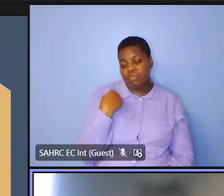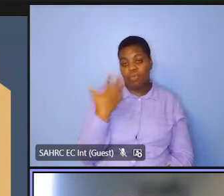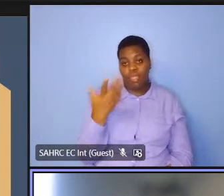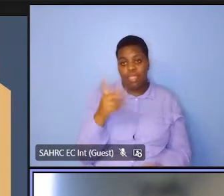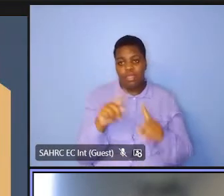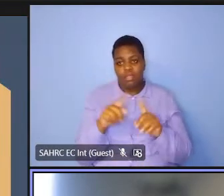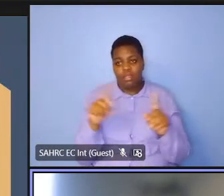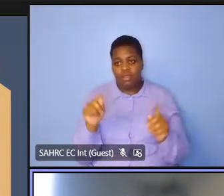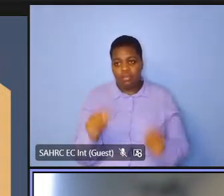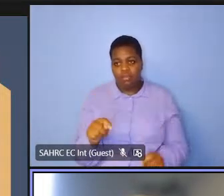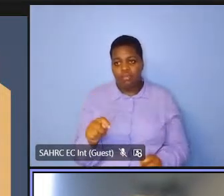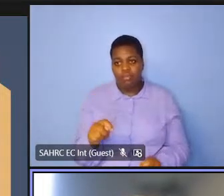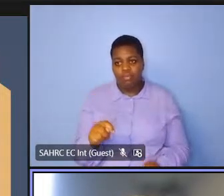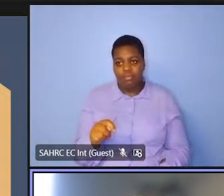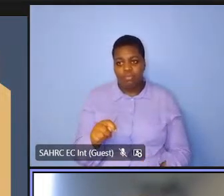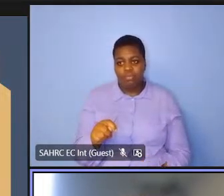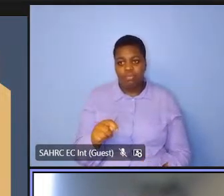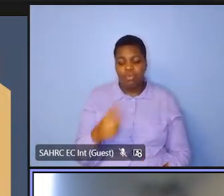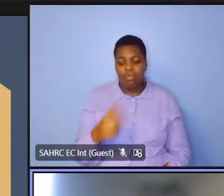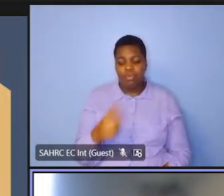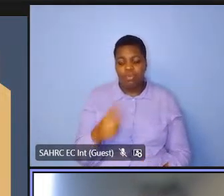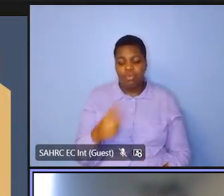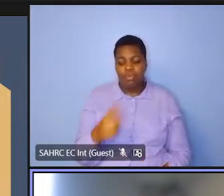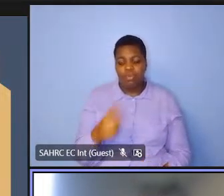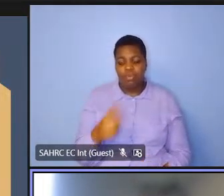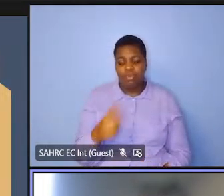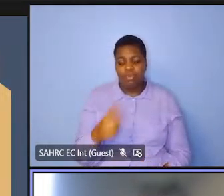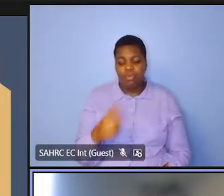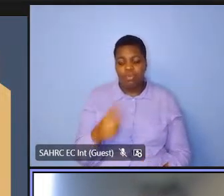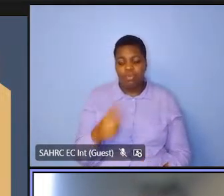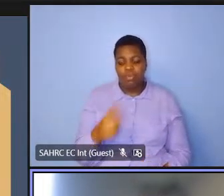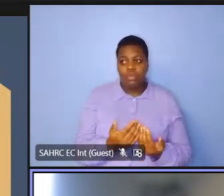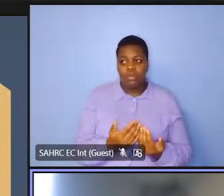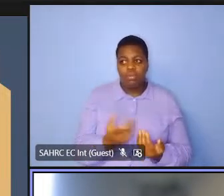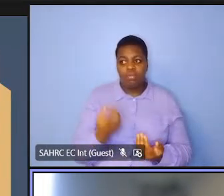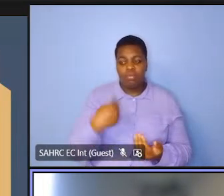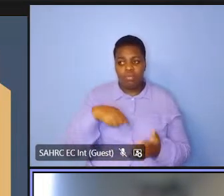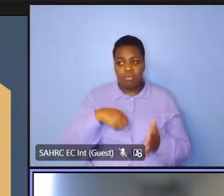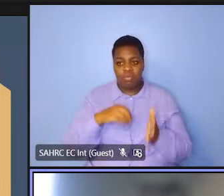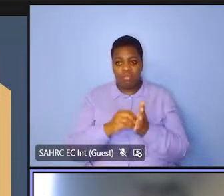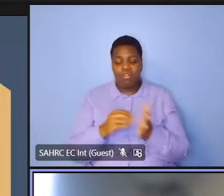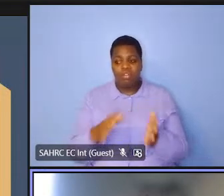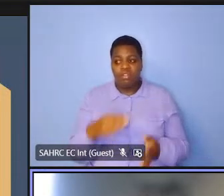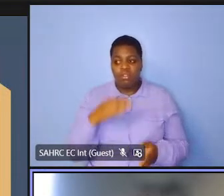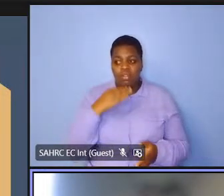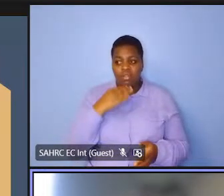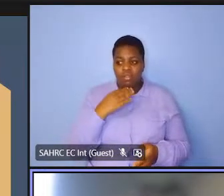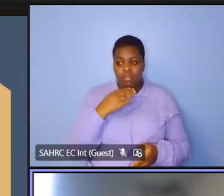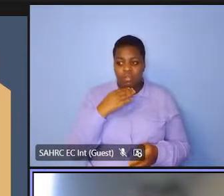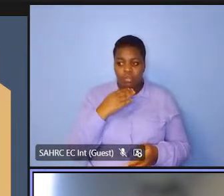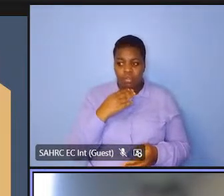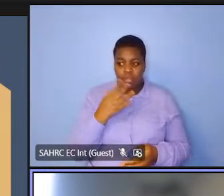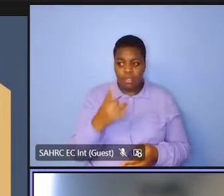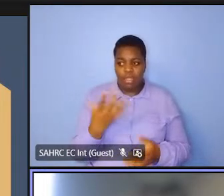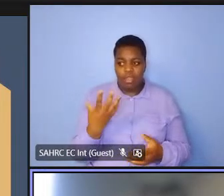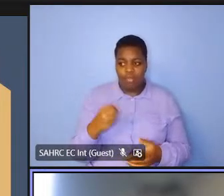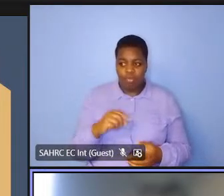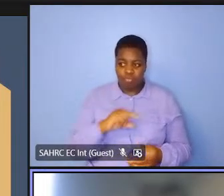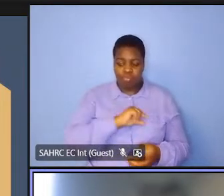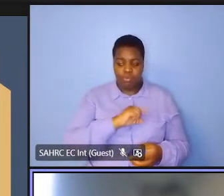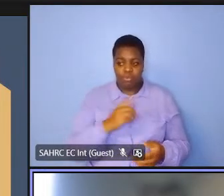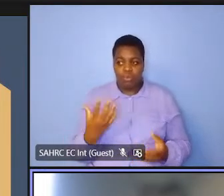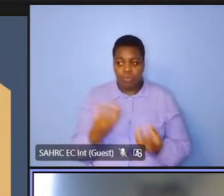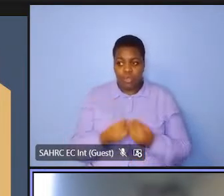Cape. In the one school, for example, we had a school allow learners to wear badges with their pronouns alongside their uniform